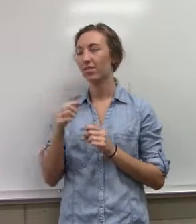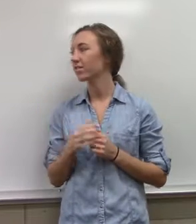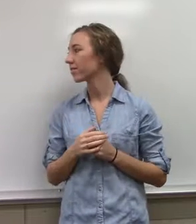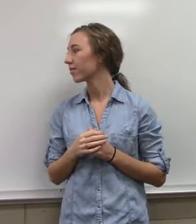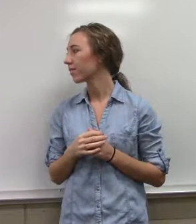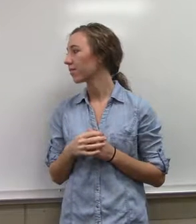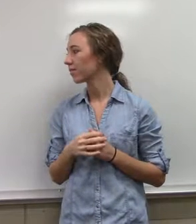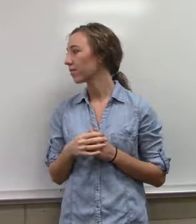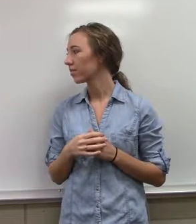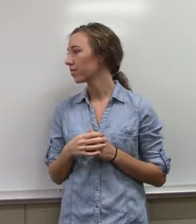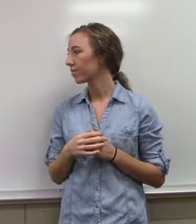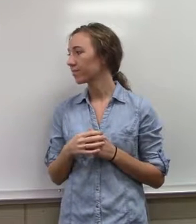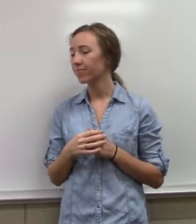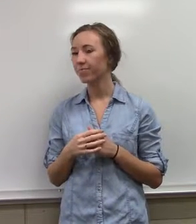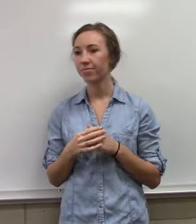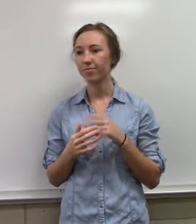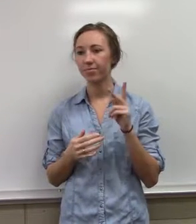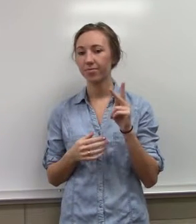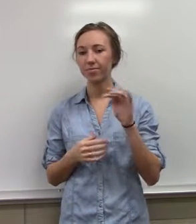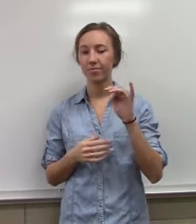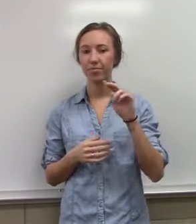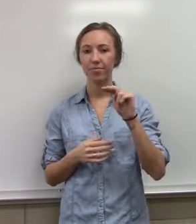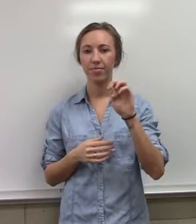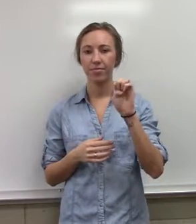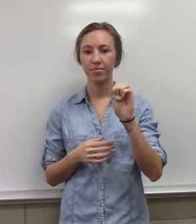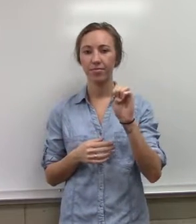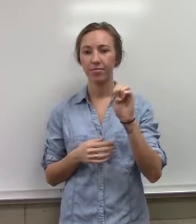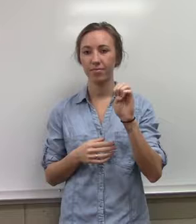which means body movement. Oops, body movement.